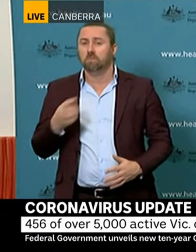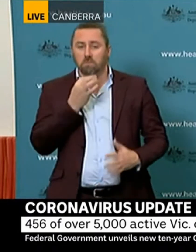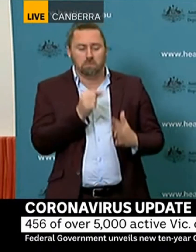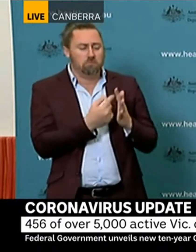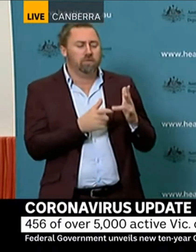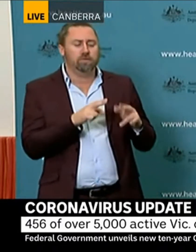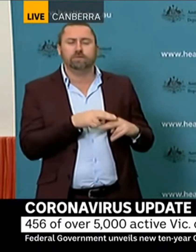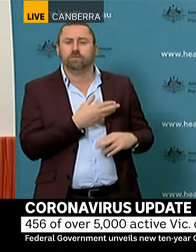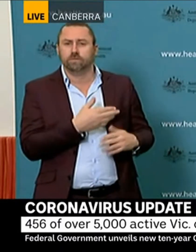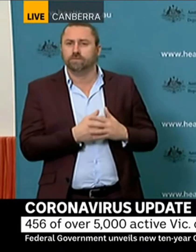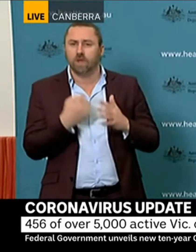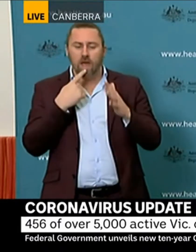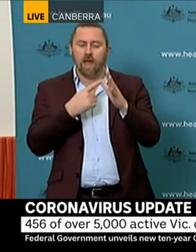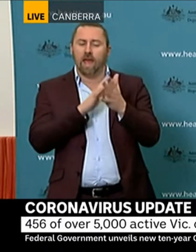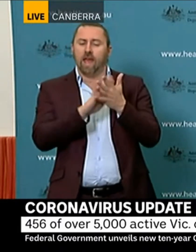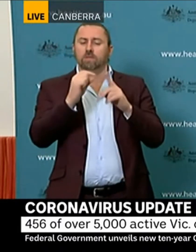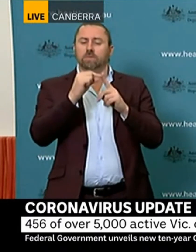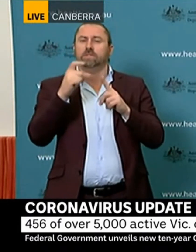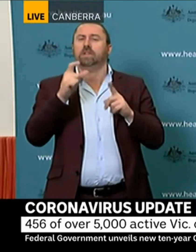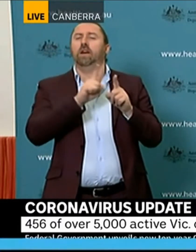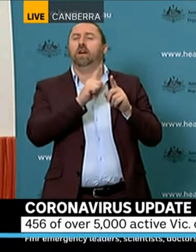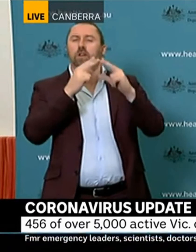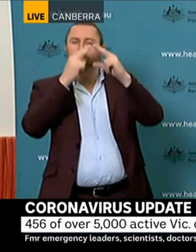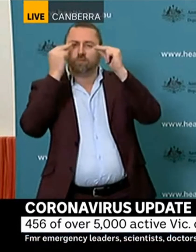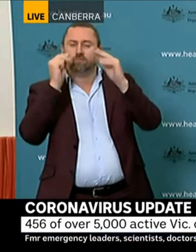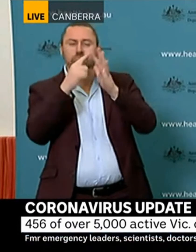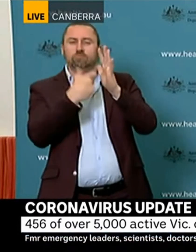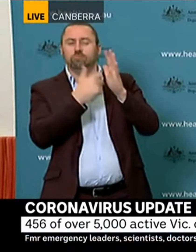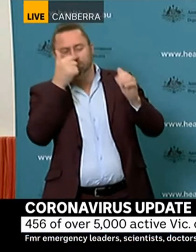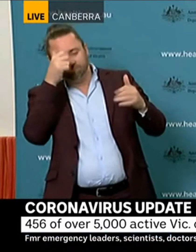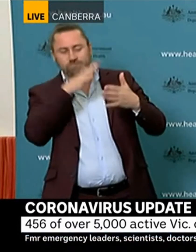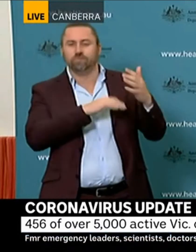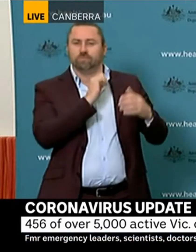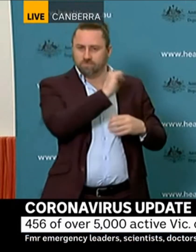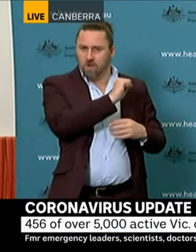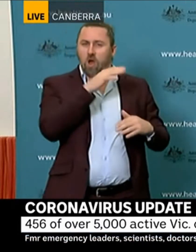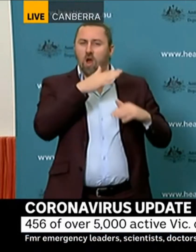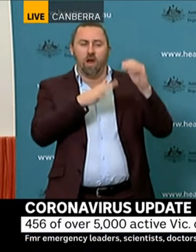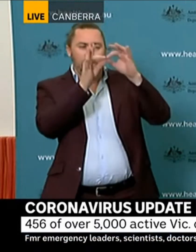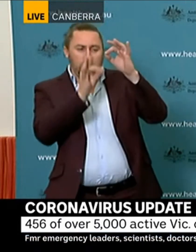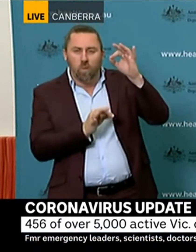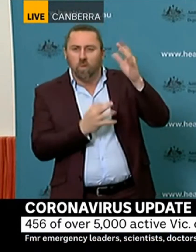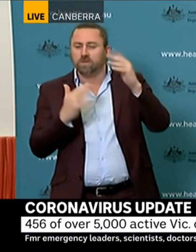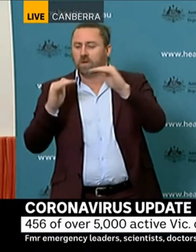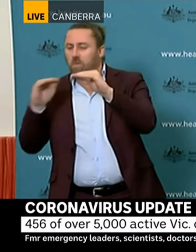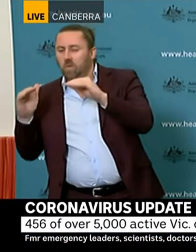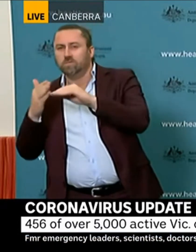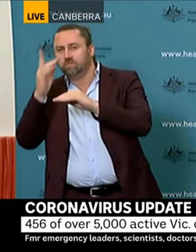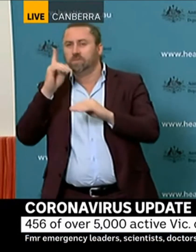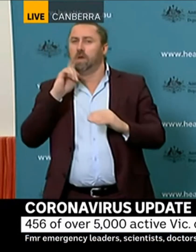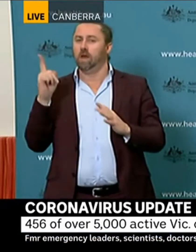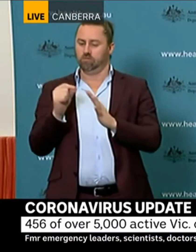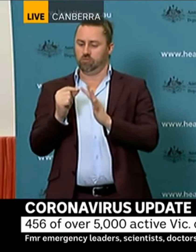Professor, I know the AHPPC doesn't make decisions on borders, but the Prime Minister said today that any Premier that does make a